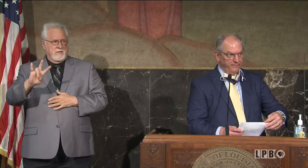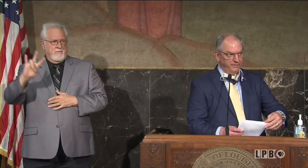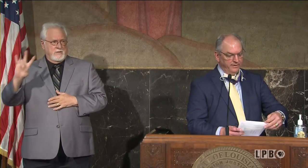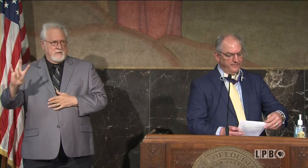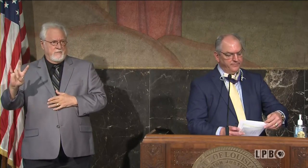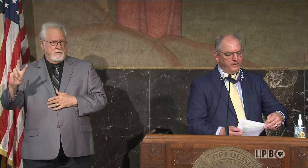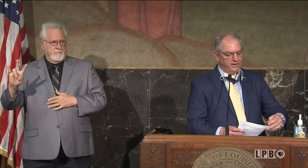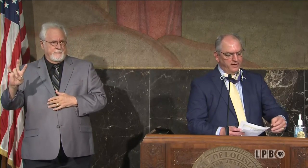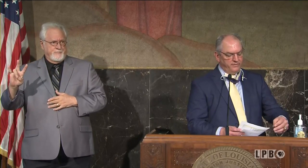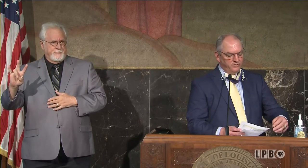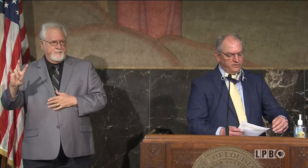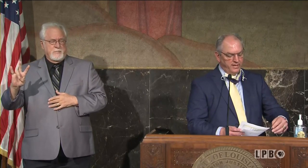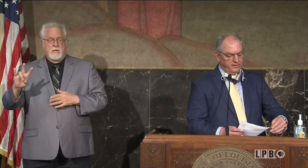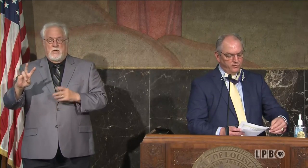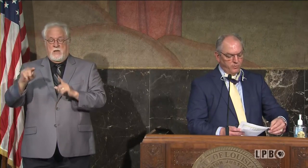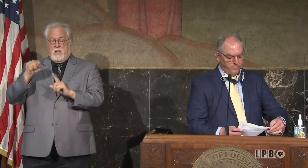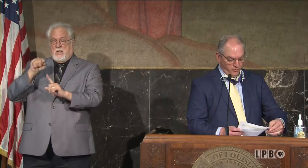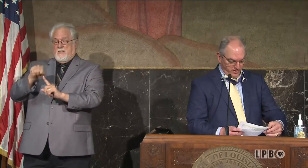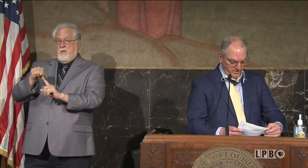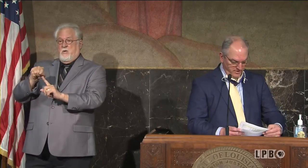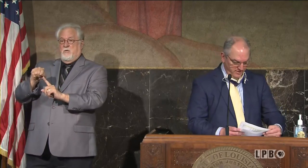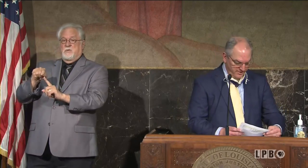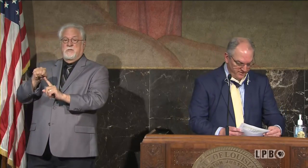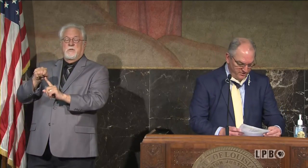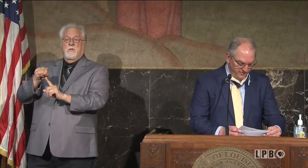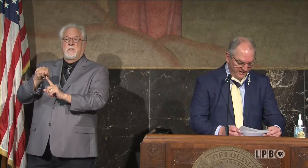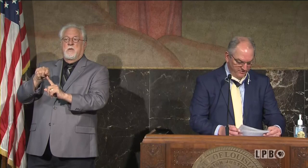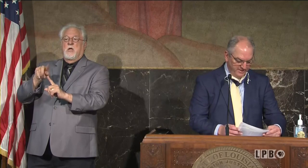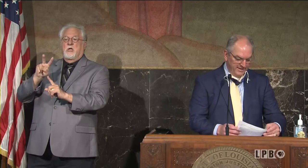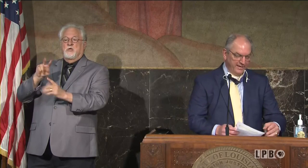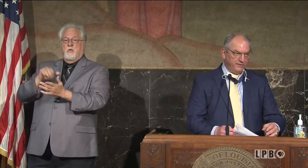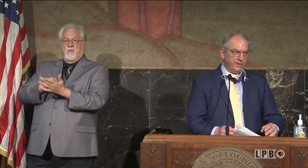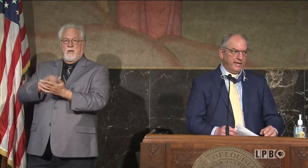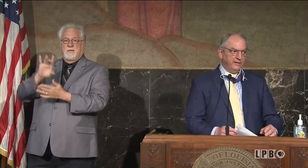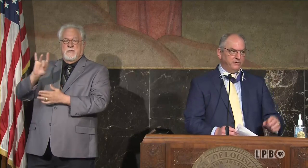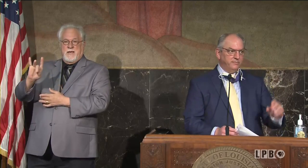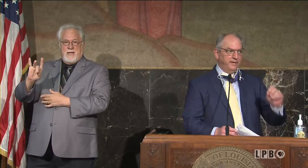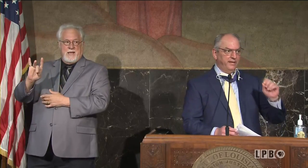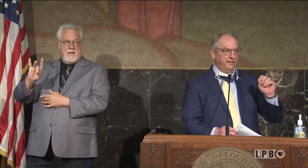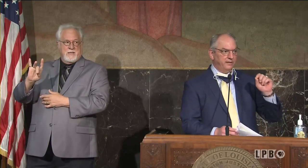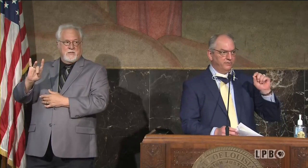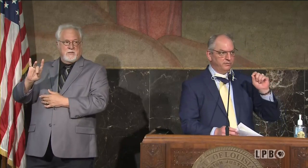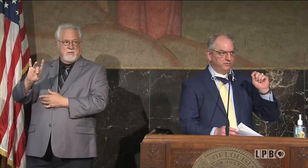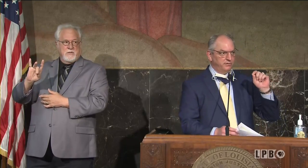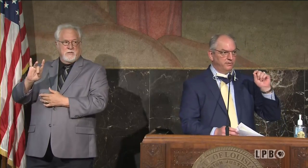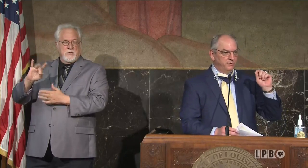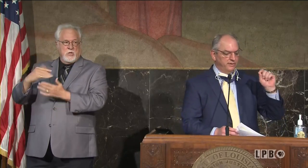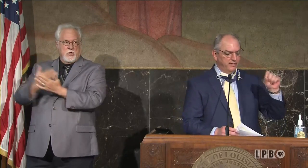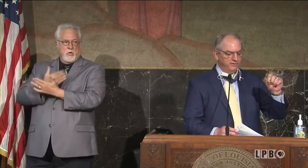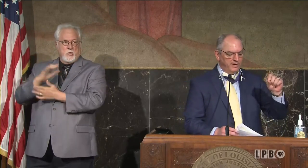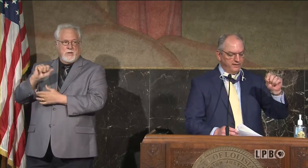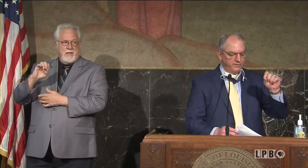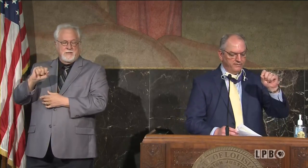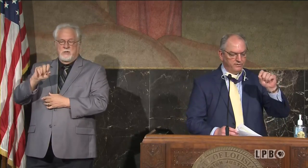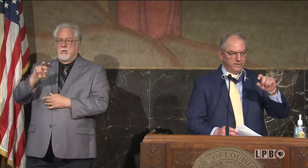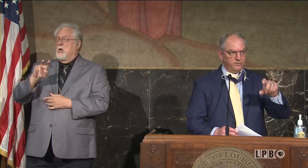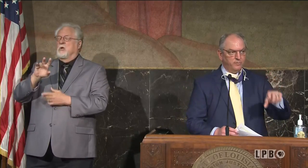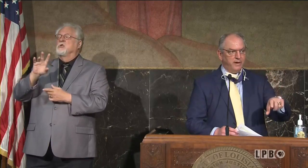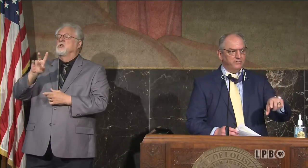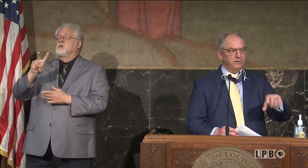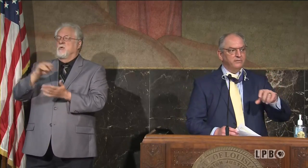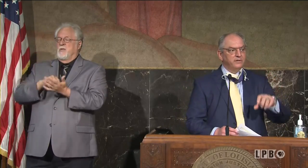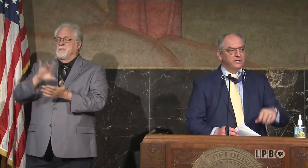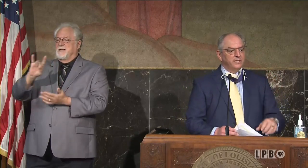23,577 of them. Of those tests, we're reporting 2,083 cases, meaning those 2,083 of those